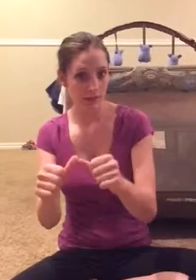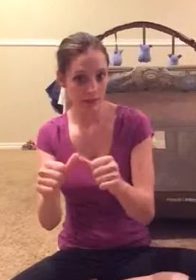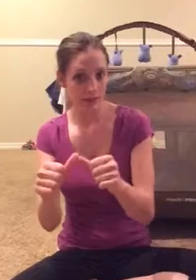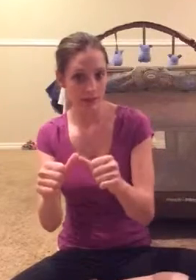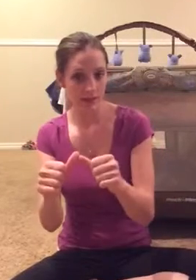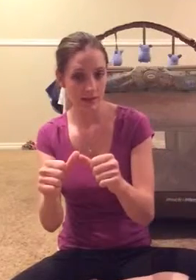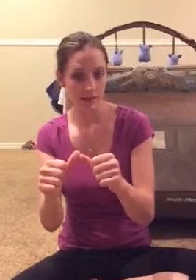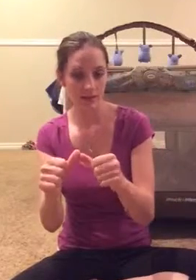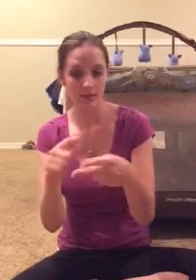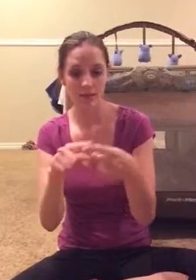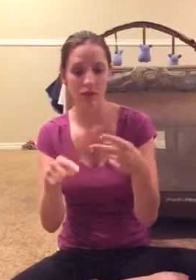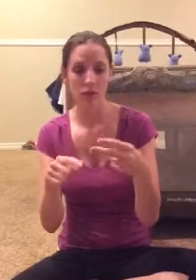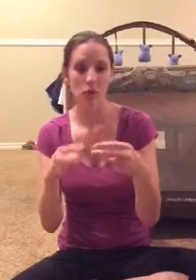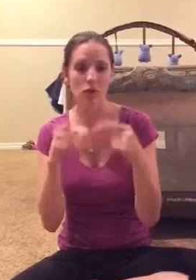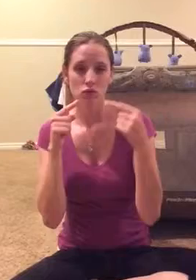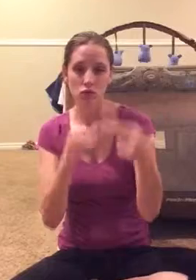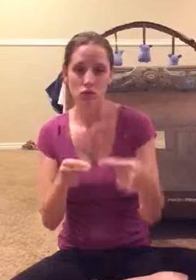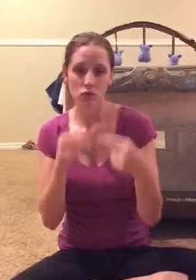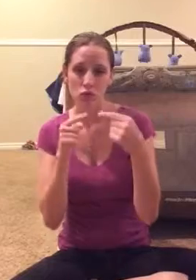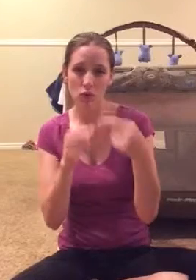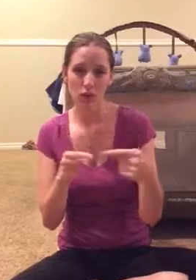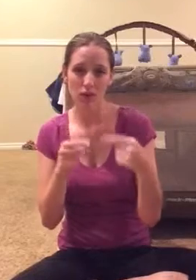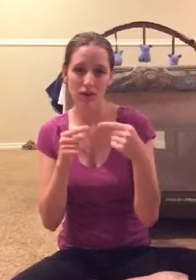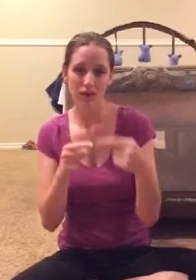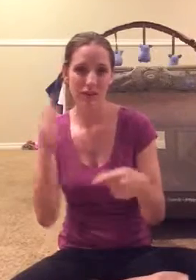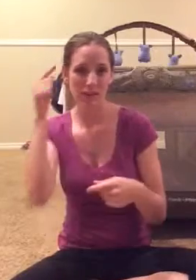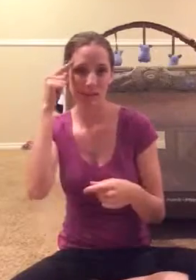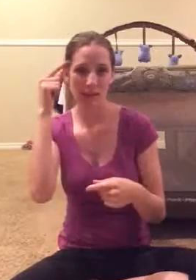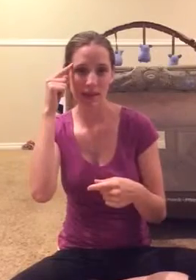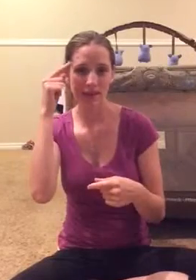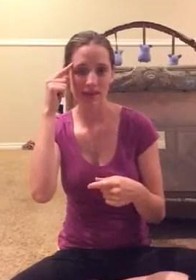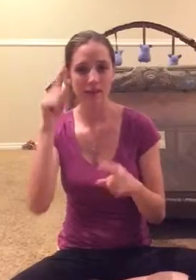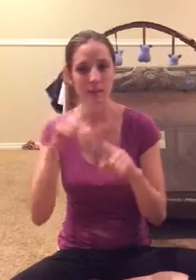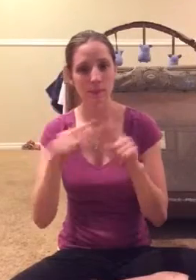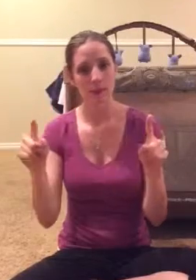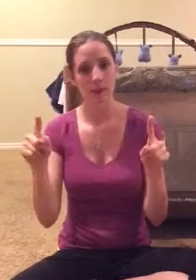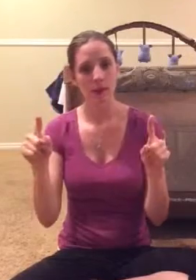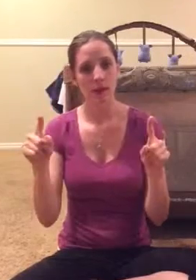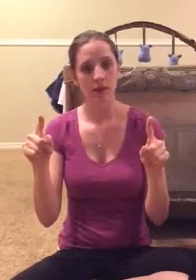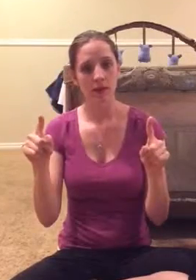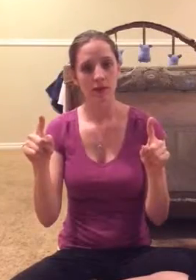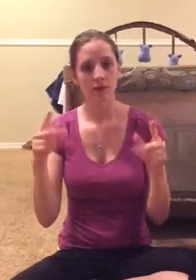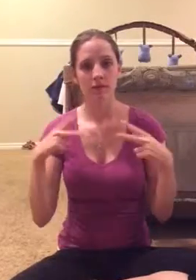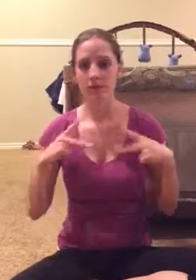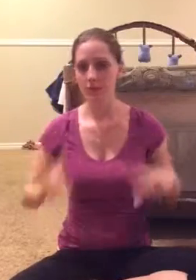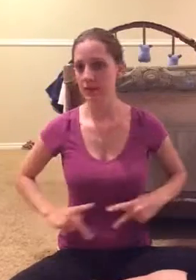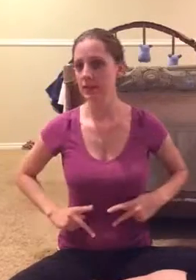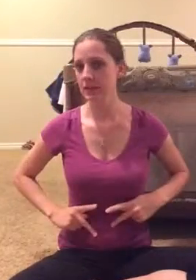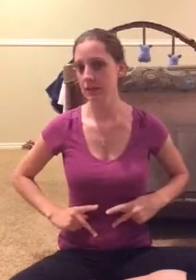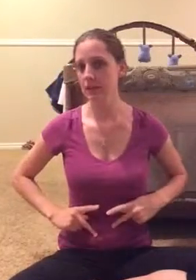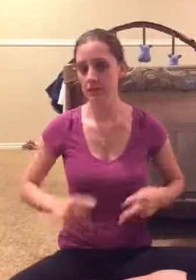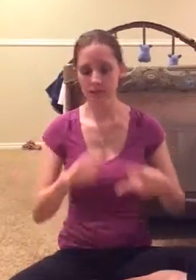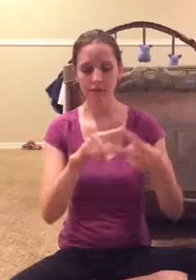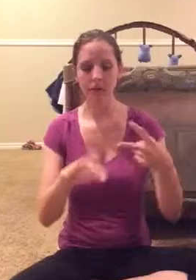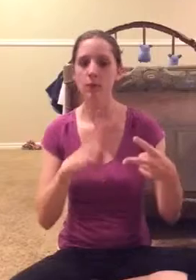They were her best buds, Allen said of the young girls who died. Shortly after leaving the